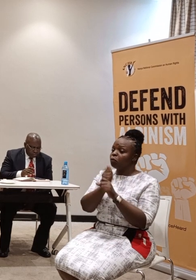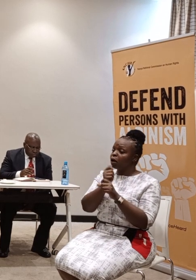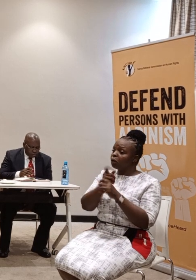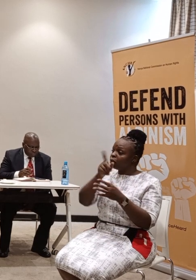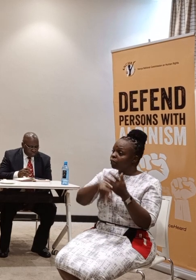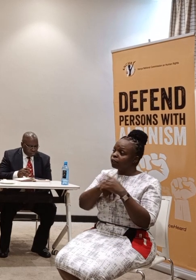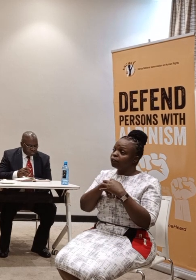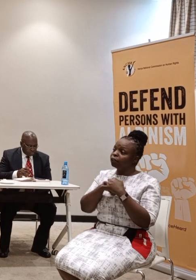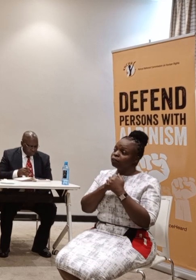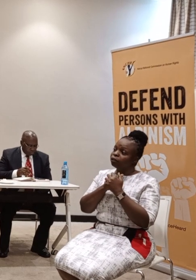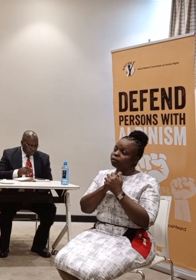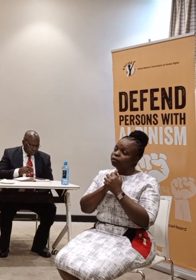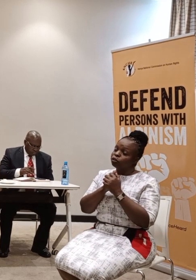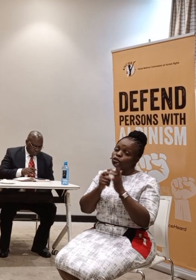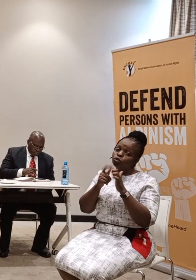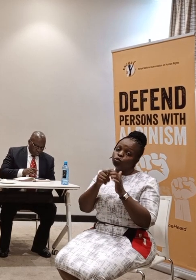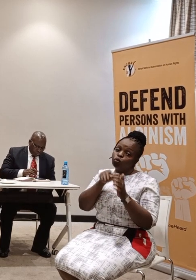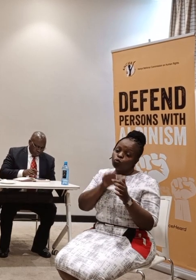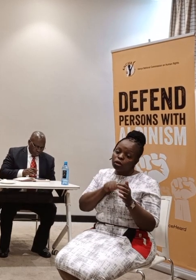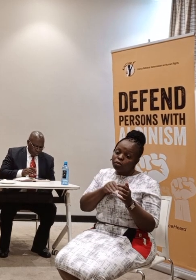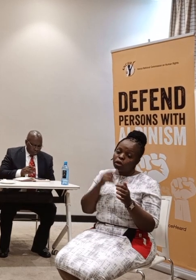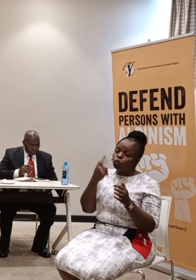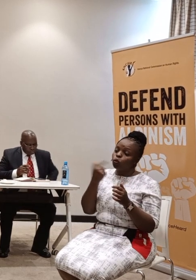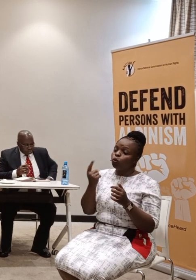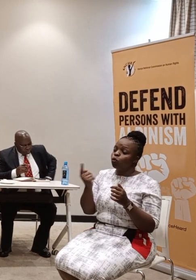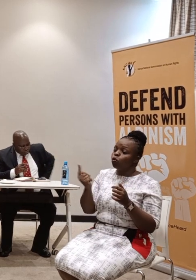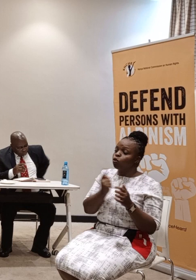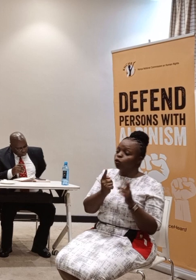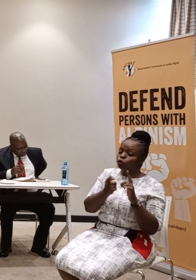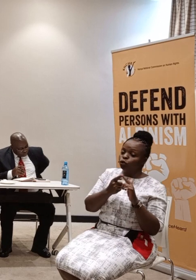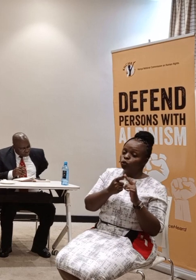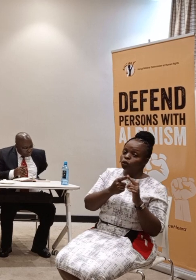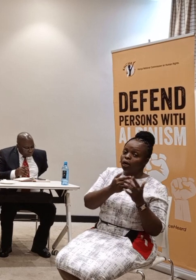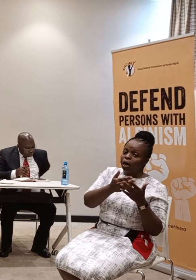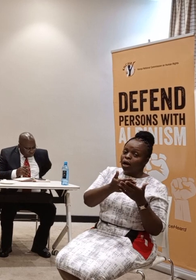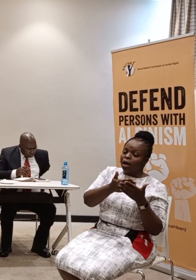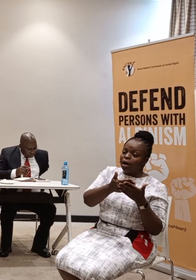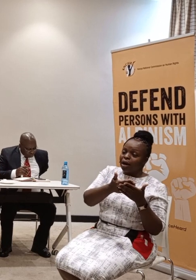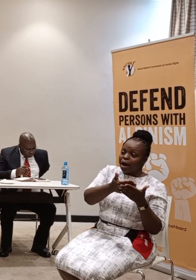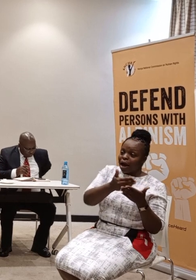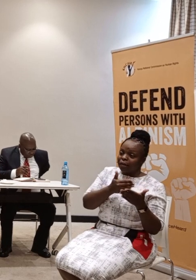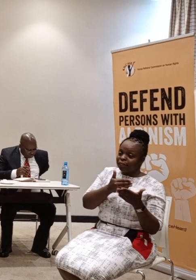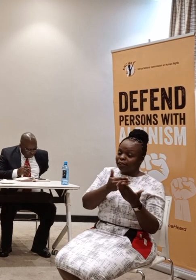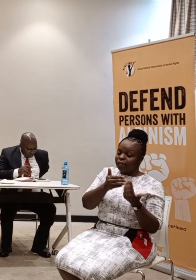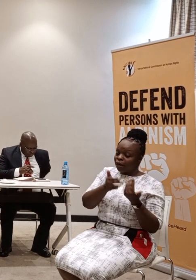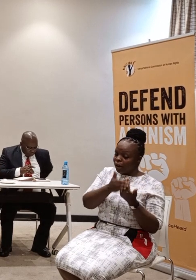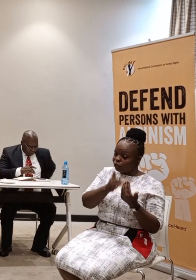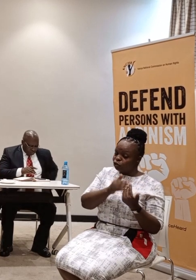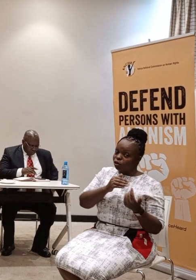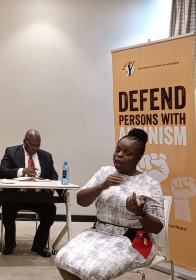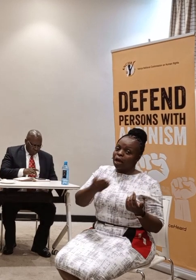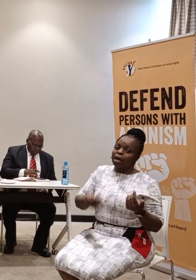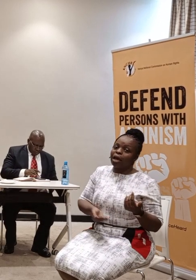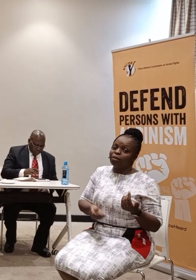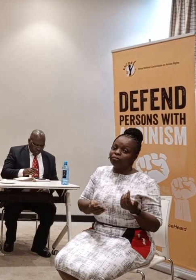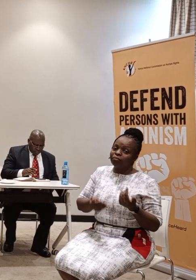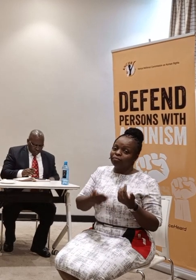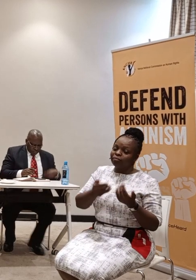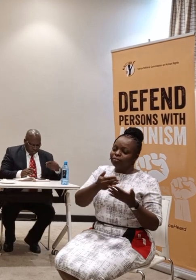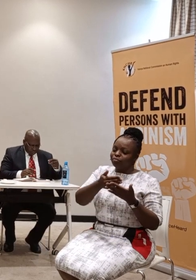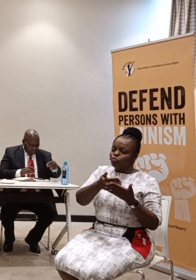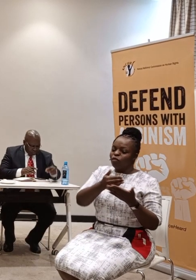to mothers who attend antenatal care before they actually give birth to children? Yes, right?